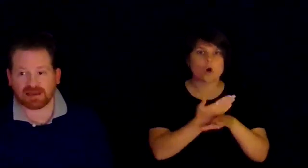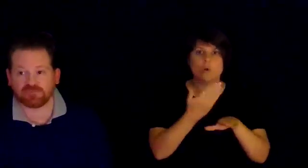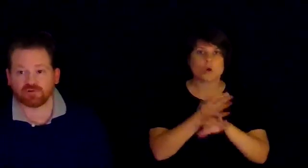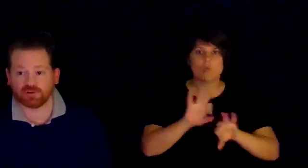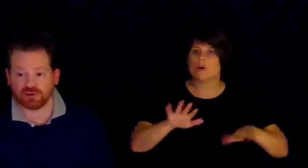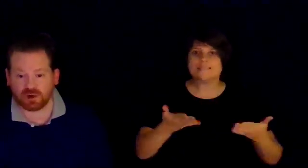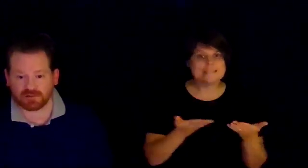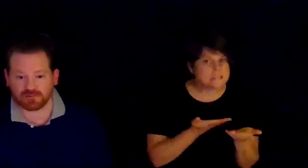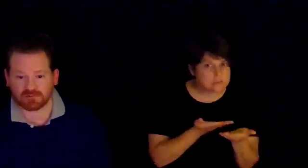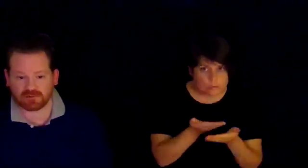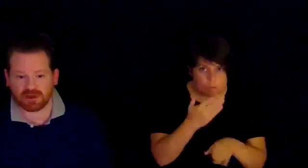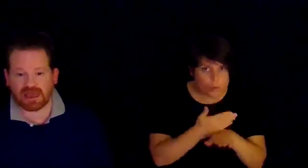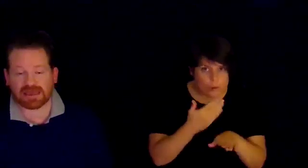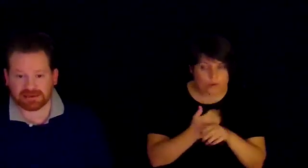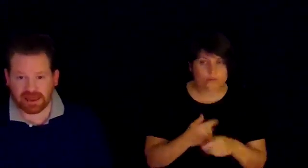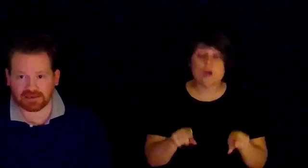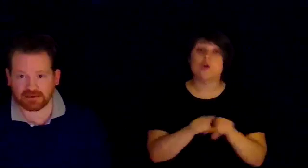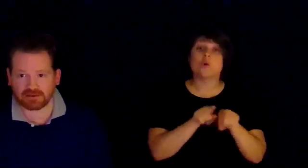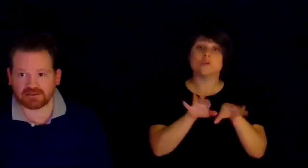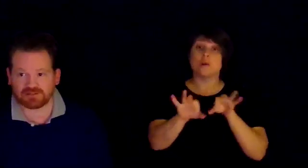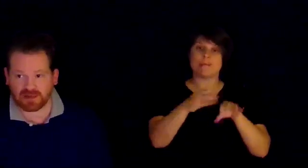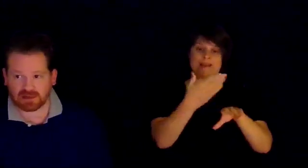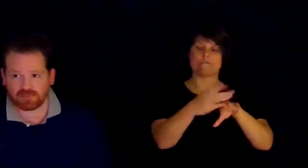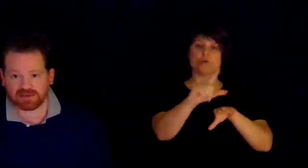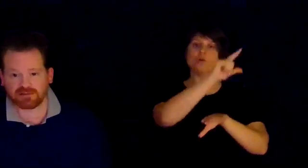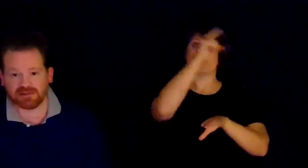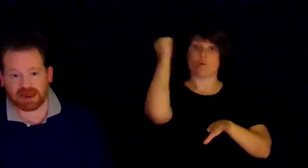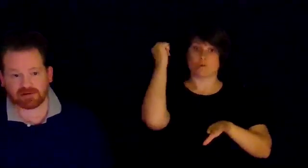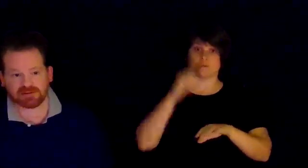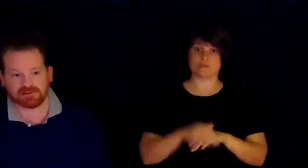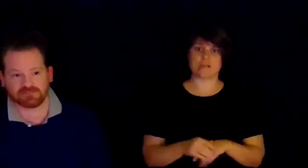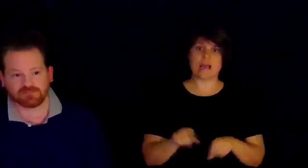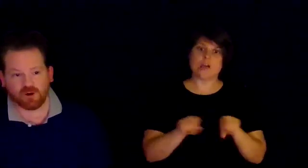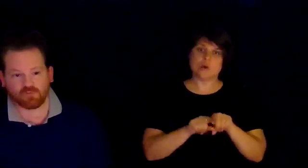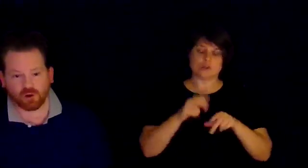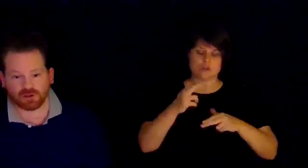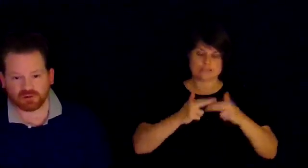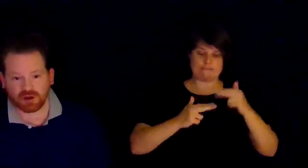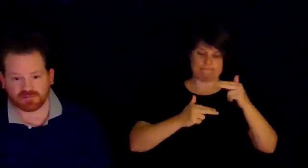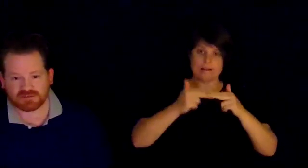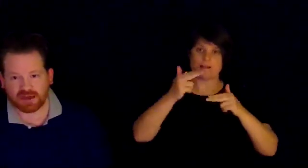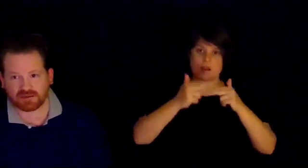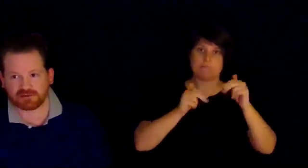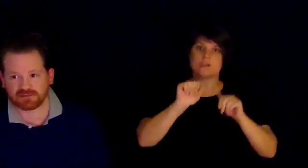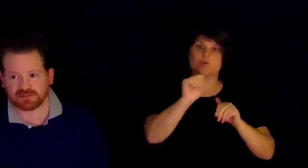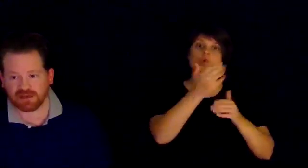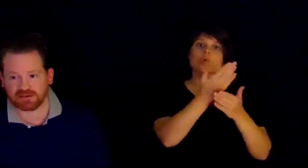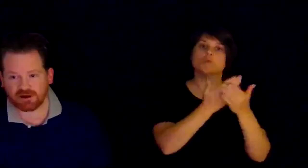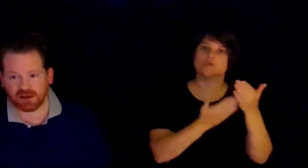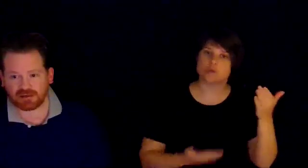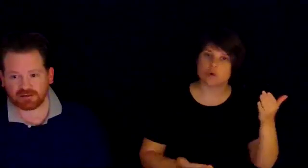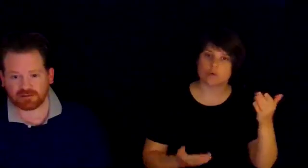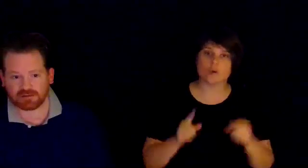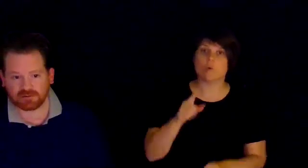also planning for your new ones. And again, developing the narrative of what you would like to say to